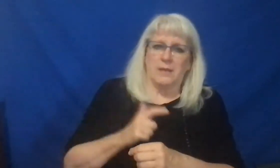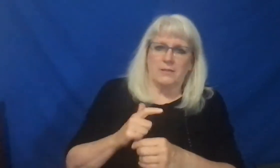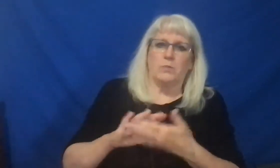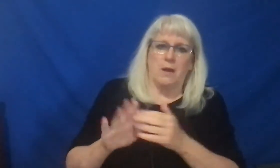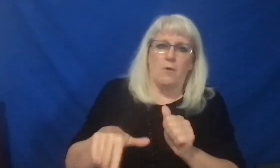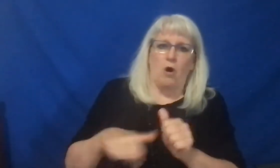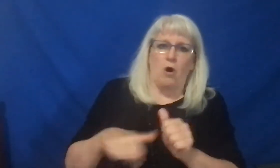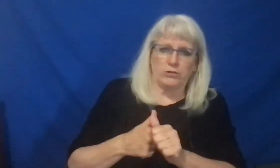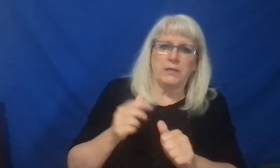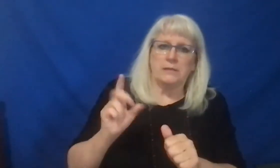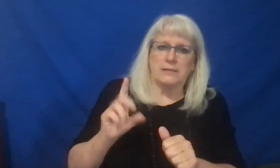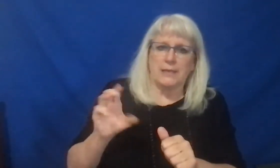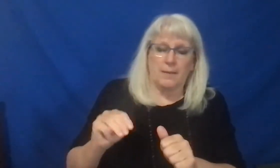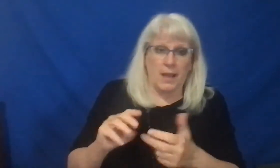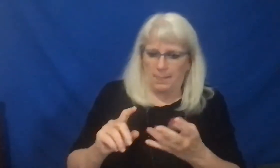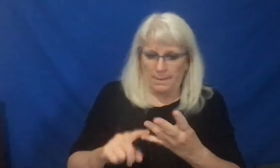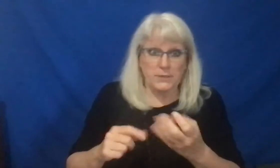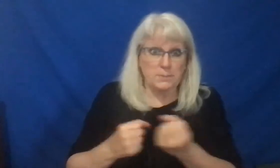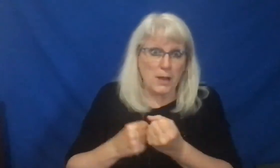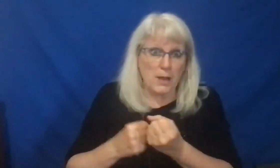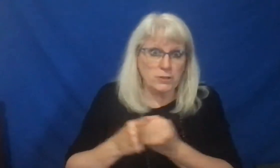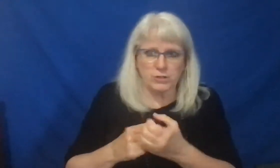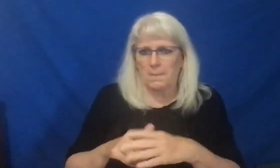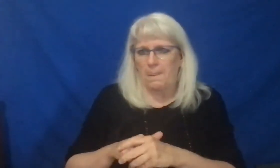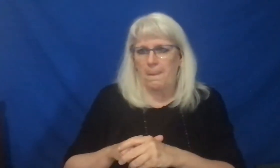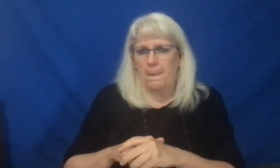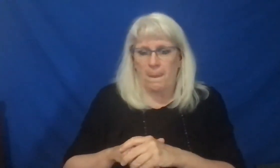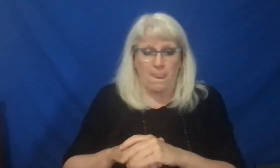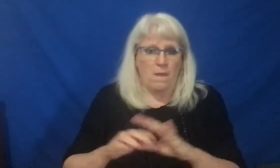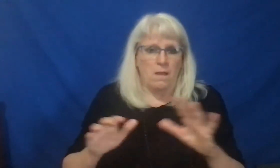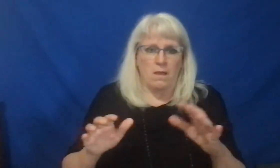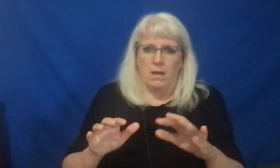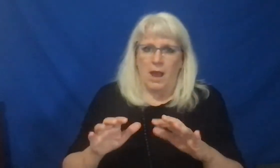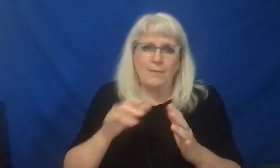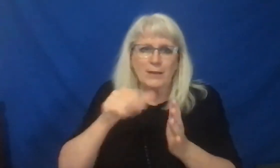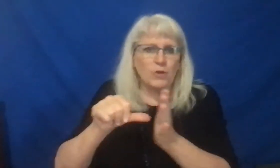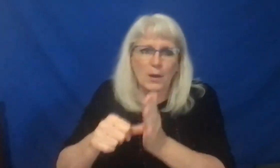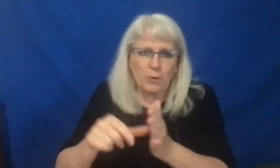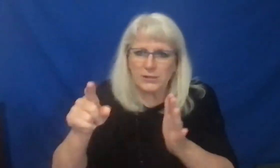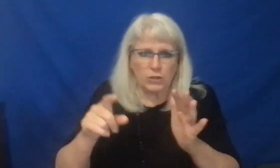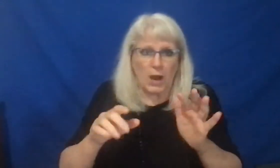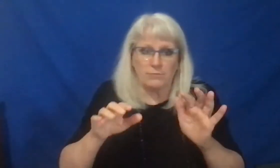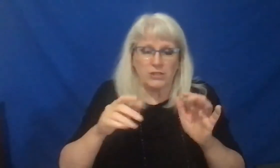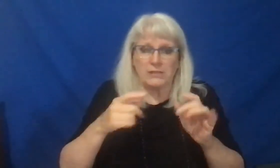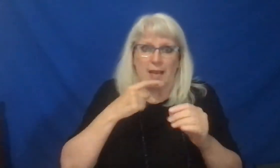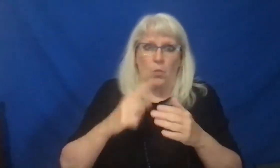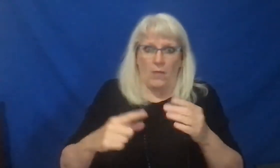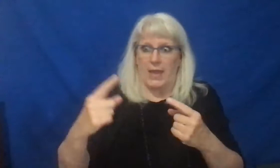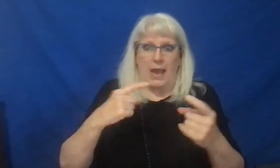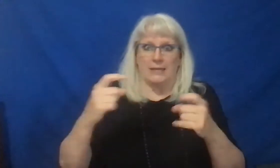About sponsorship. I've not this isn't meant to be impressive or not, because probably most of you could blow me out of the water, but I've sponsored